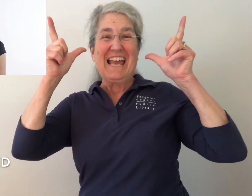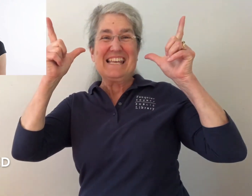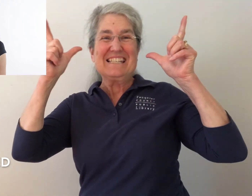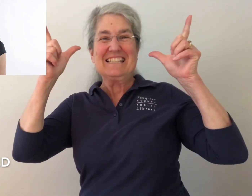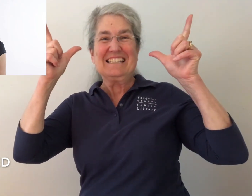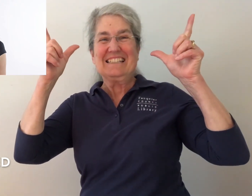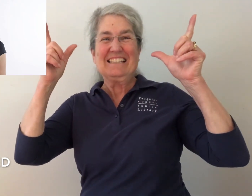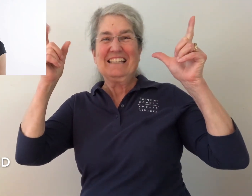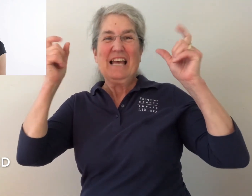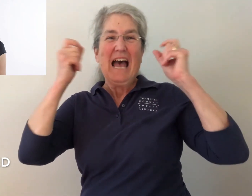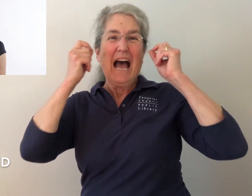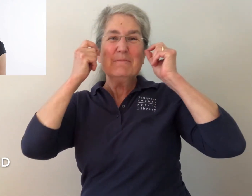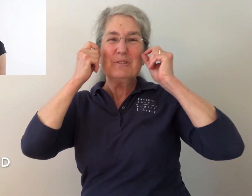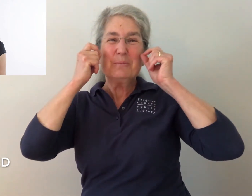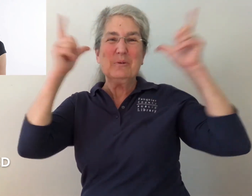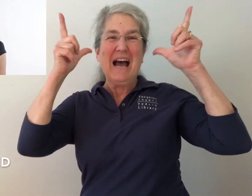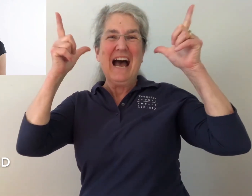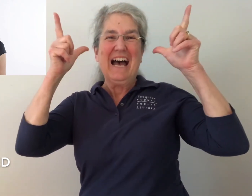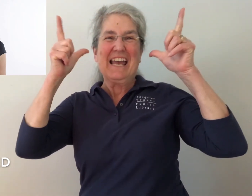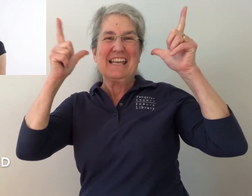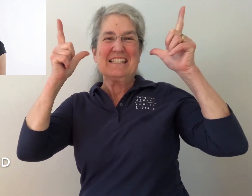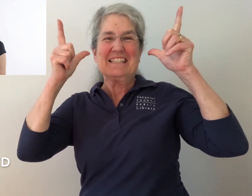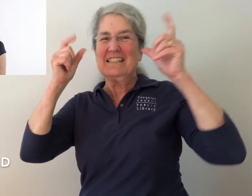Surprise! I'm surprised.